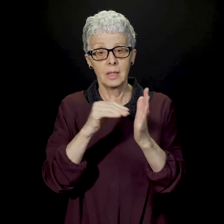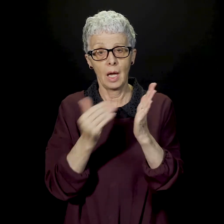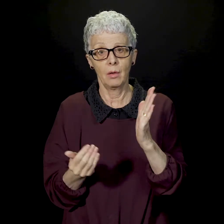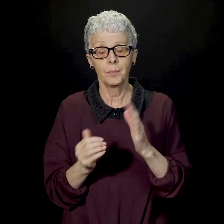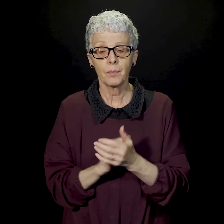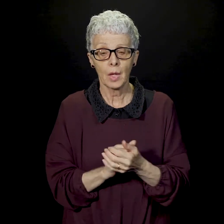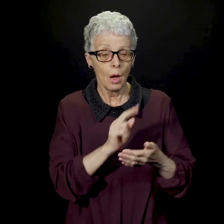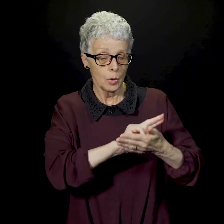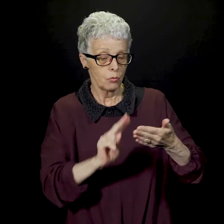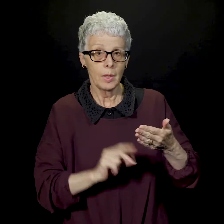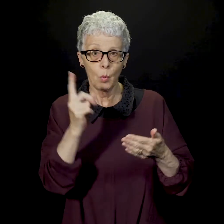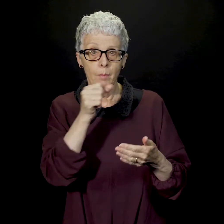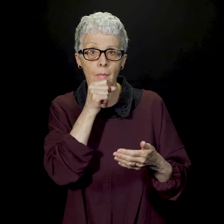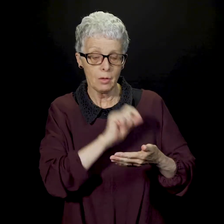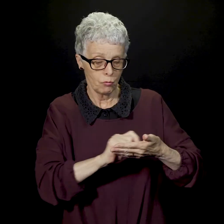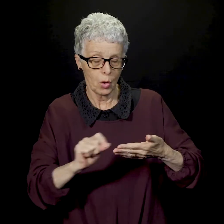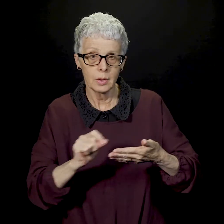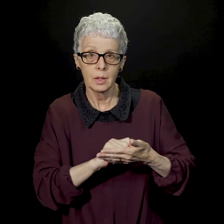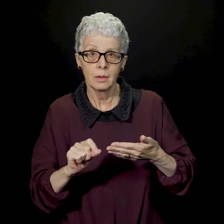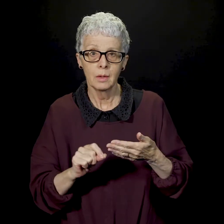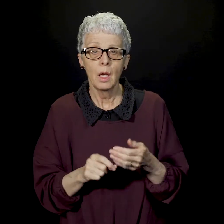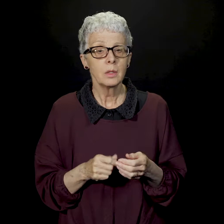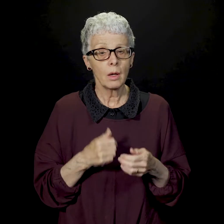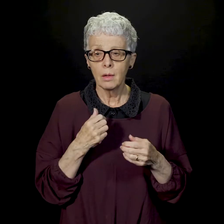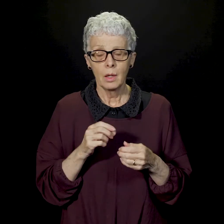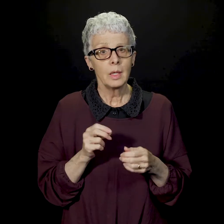I was reading one author and they said, look, nothing's more normal